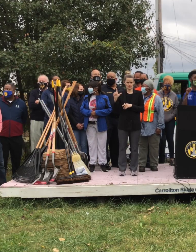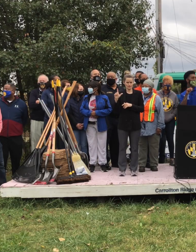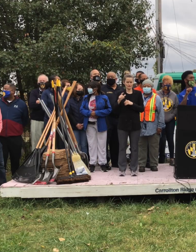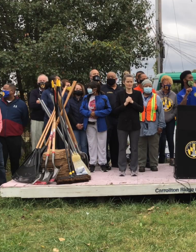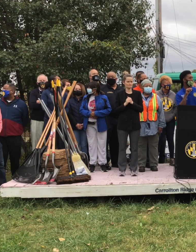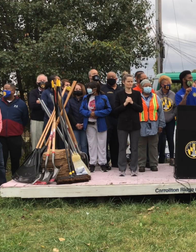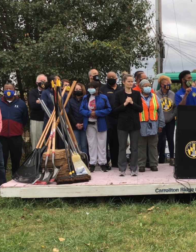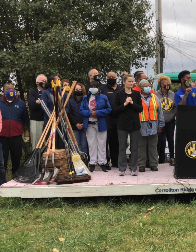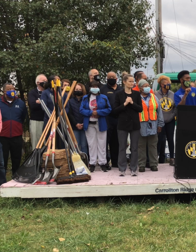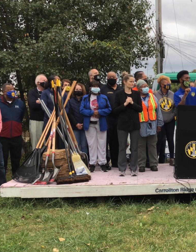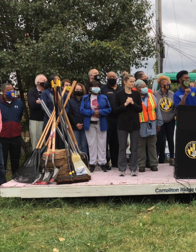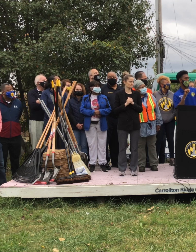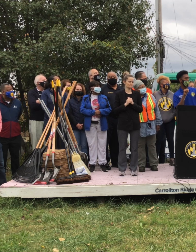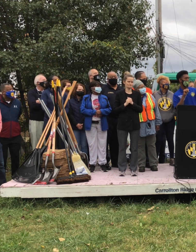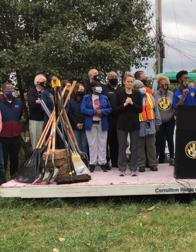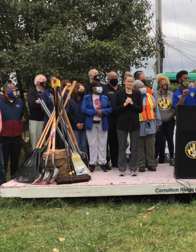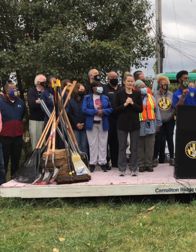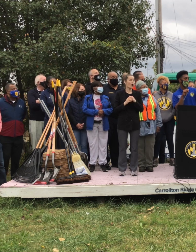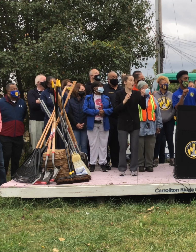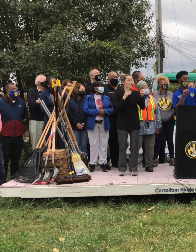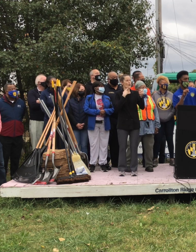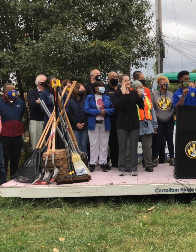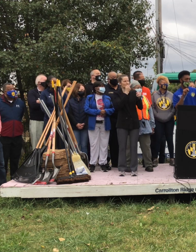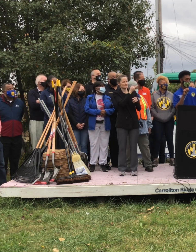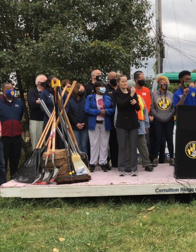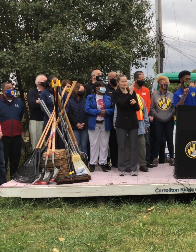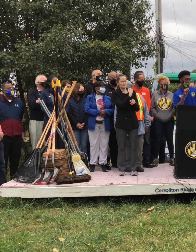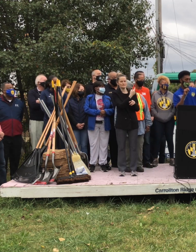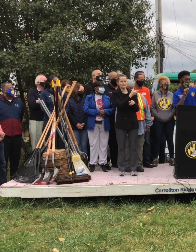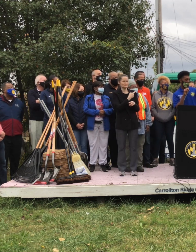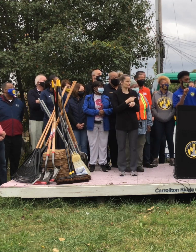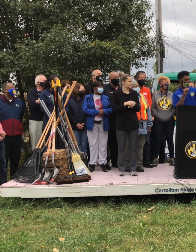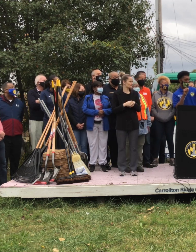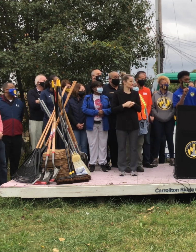Uh-oh. Oh, there he is.